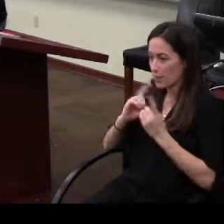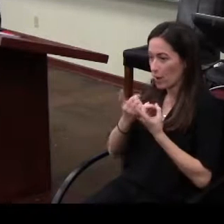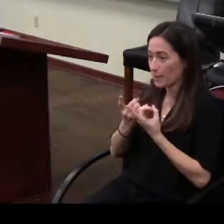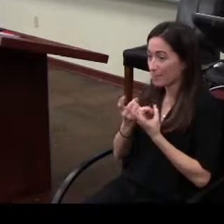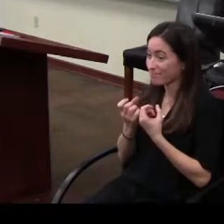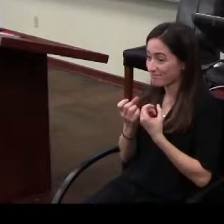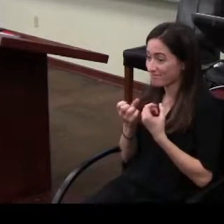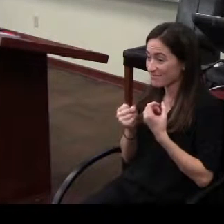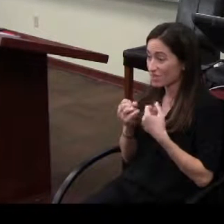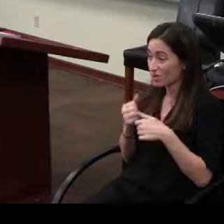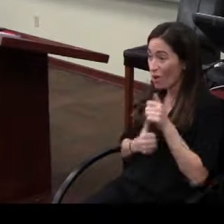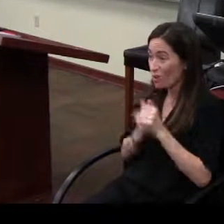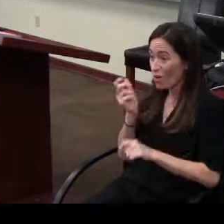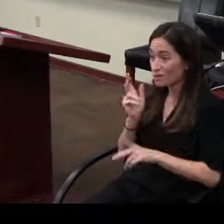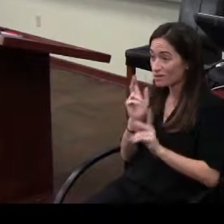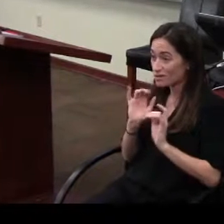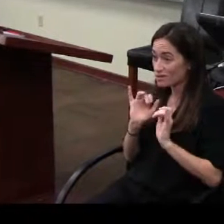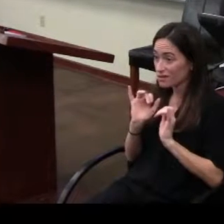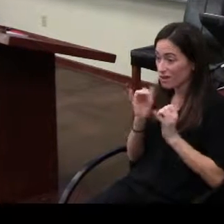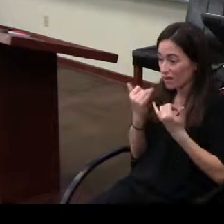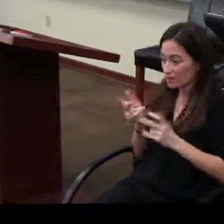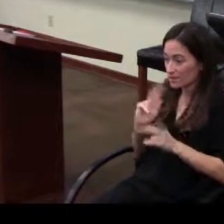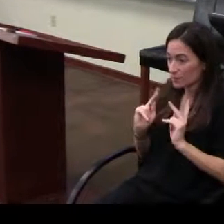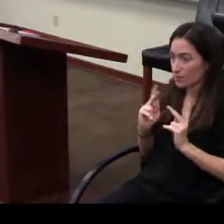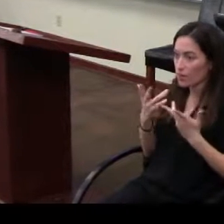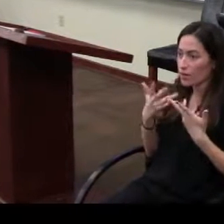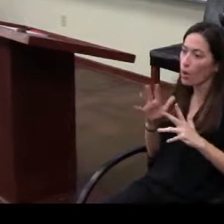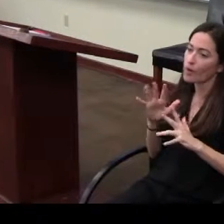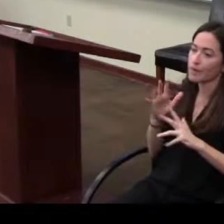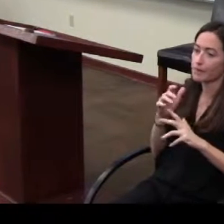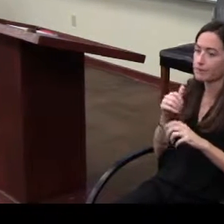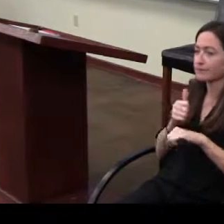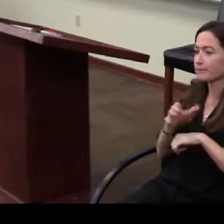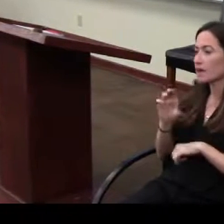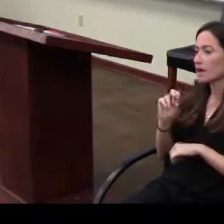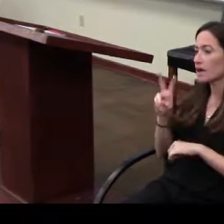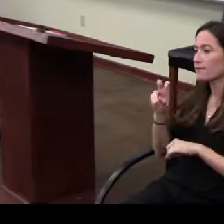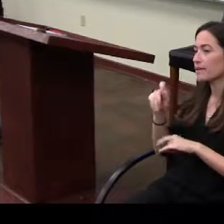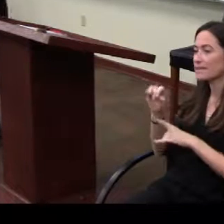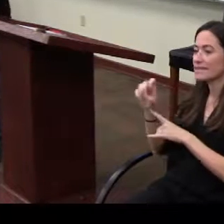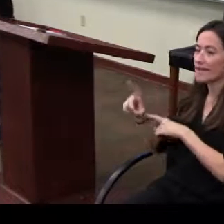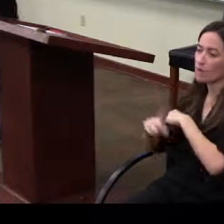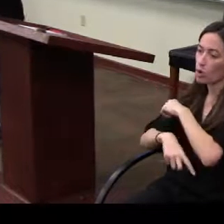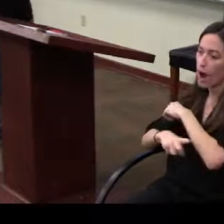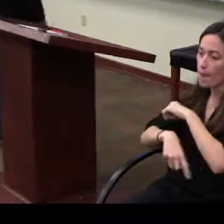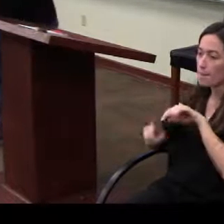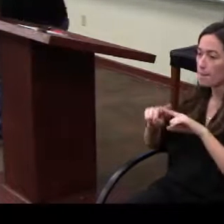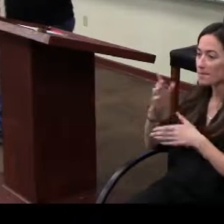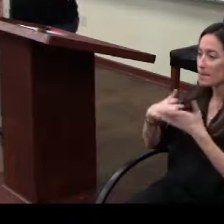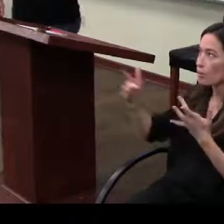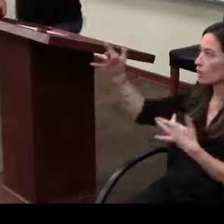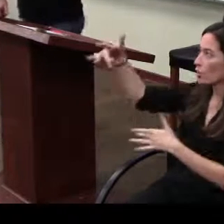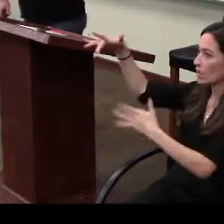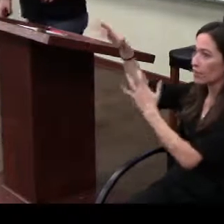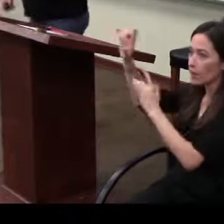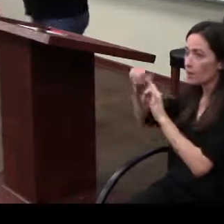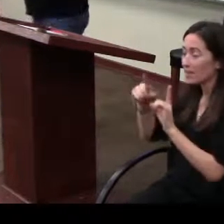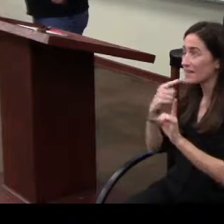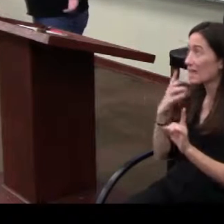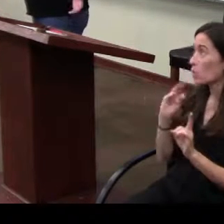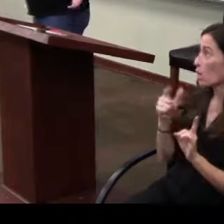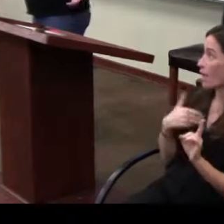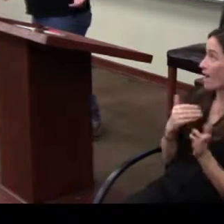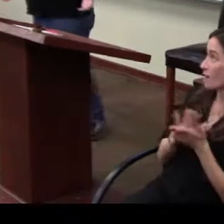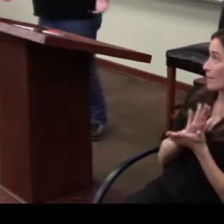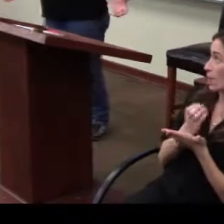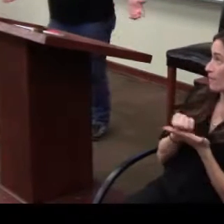of these people had already been, you know, convicted. There's a couple of them out that were floating. And they said, well, we have the paper for a lot of these, too. So